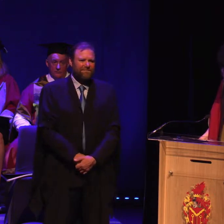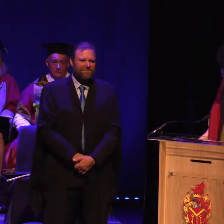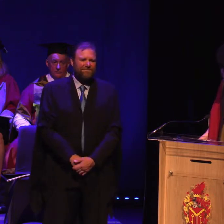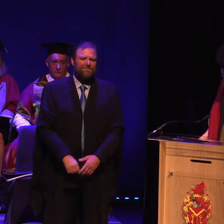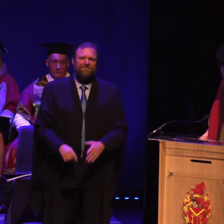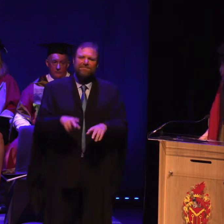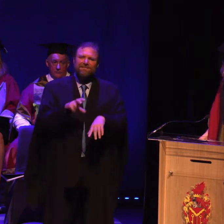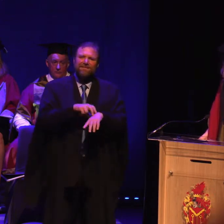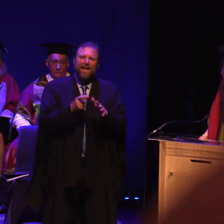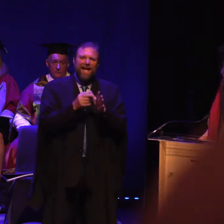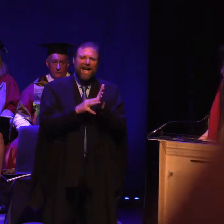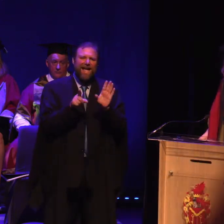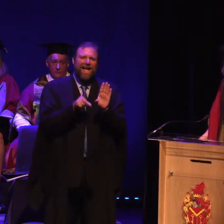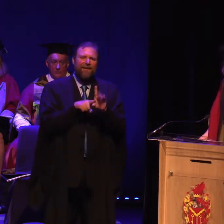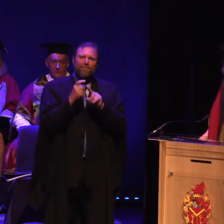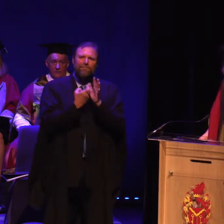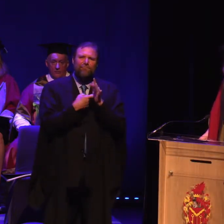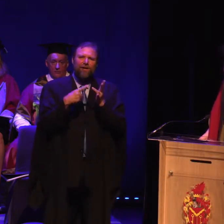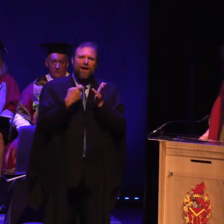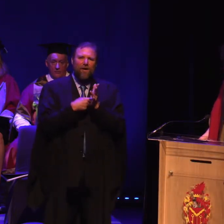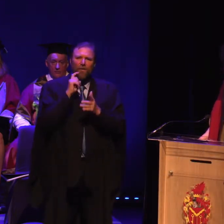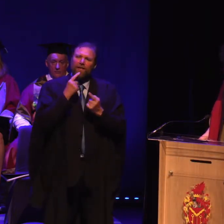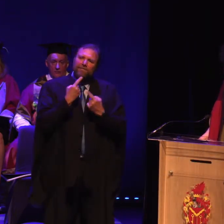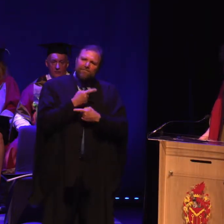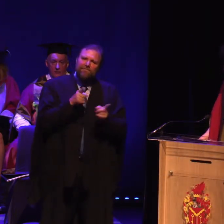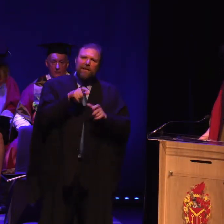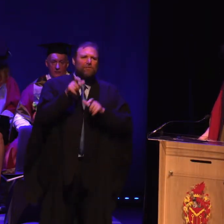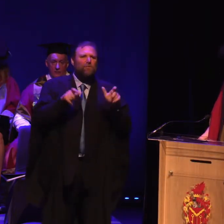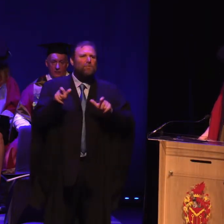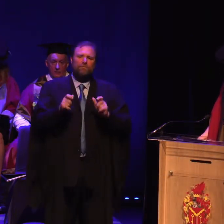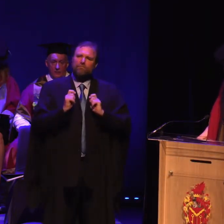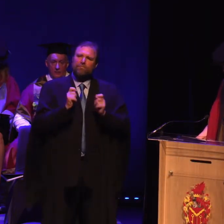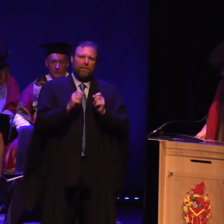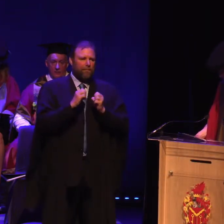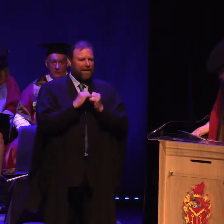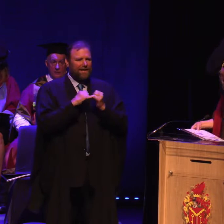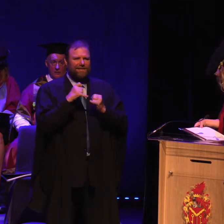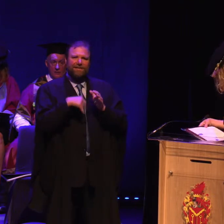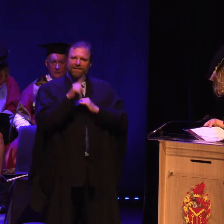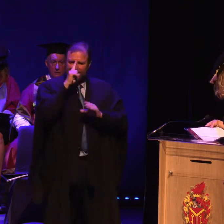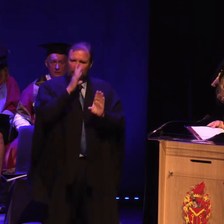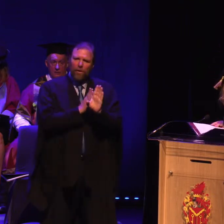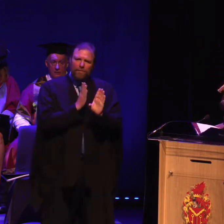Dr. Amy Pryor will announce the students who have been awarded Bachelor of Science in Psychology.